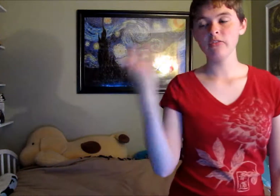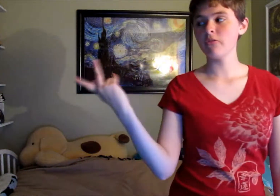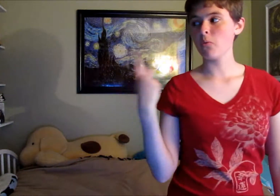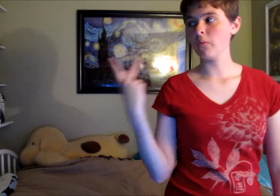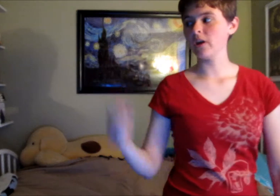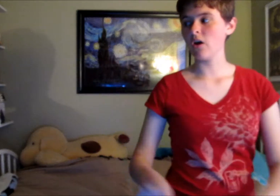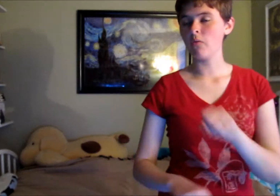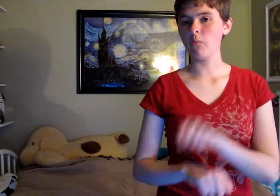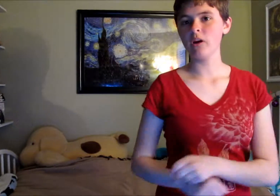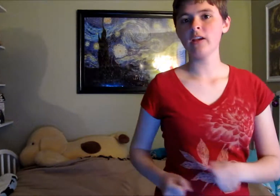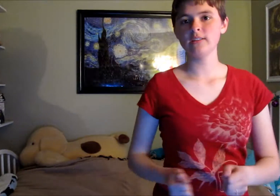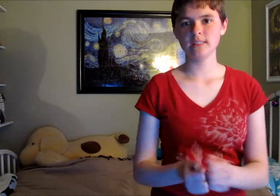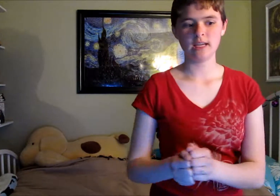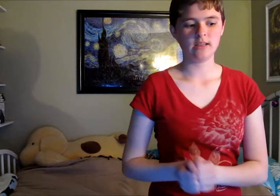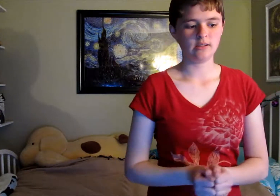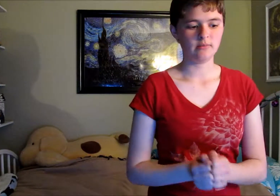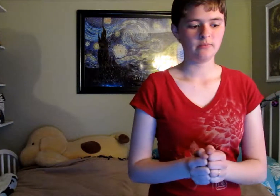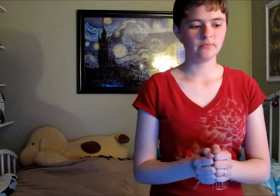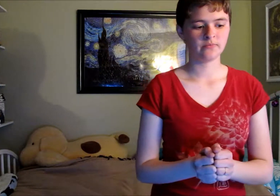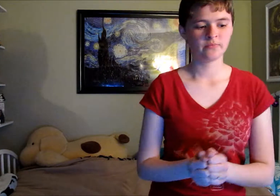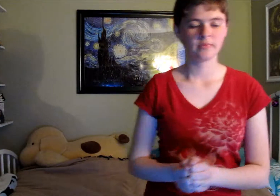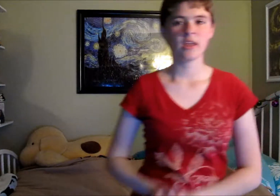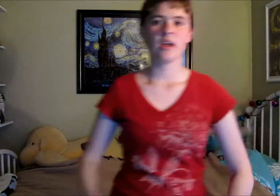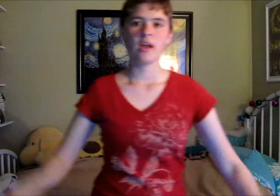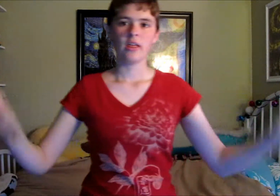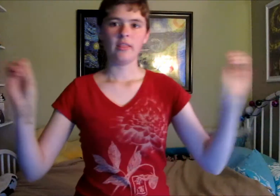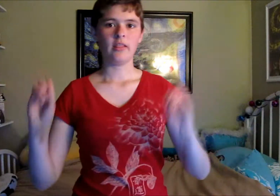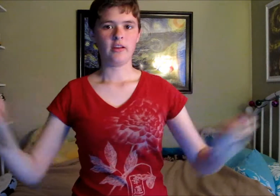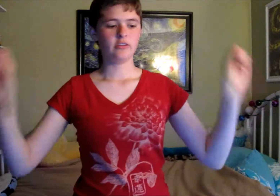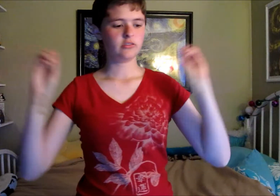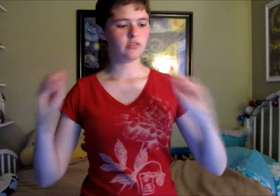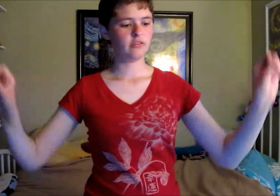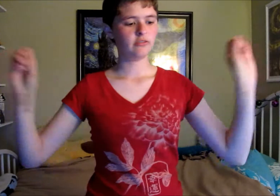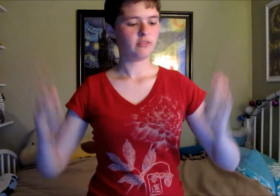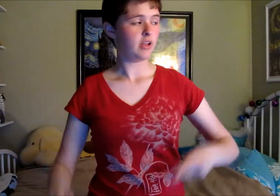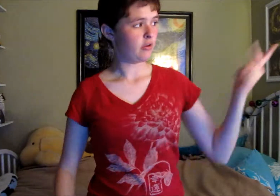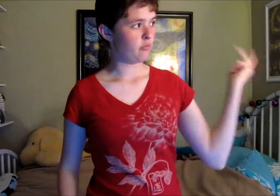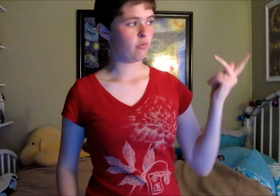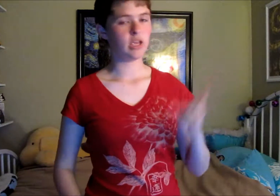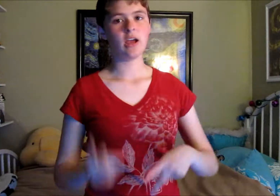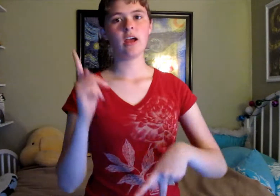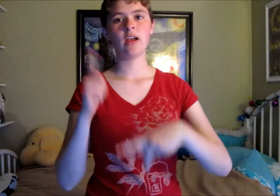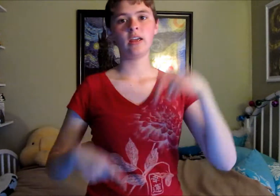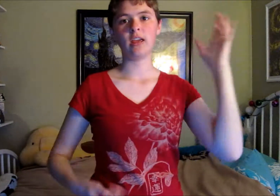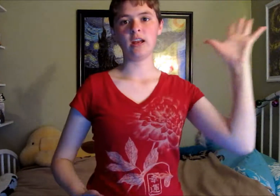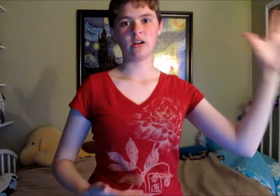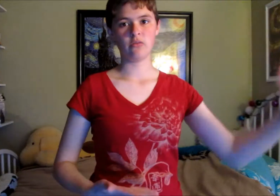If we work in tandem, there's no fight we cannot